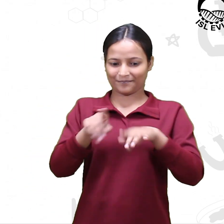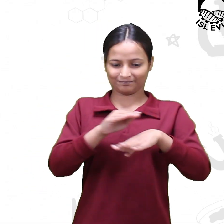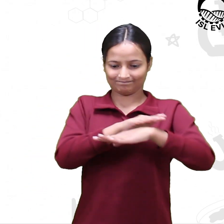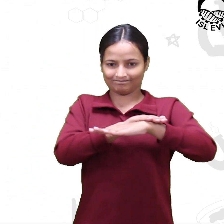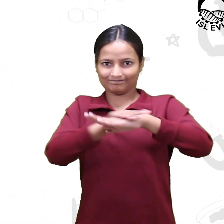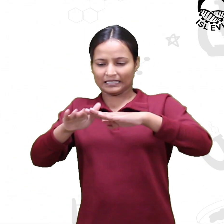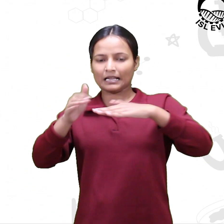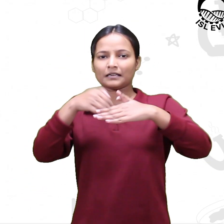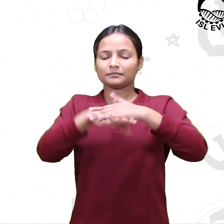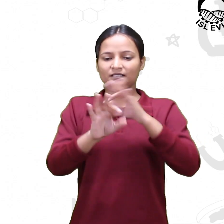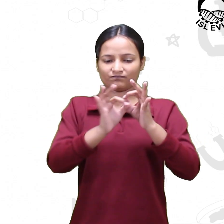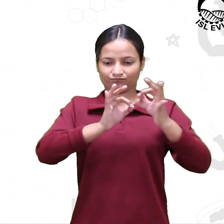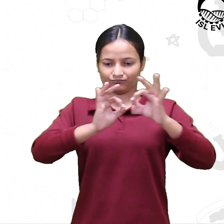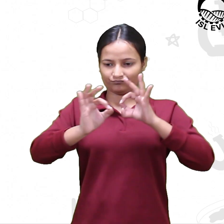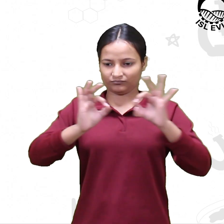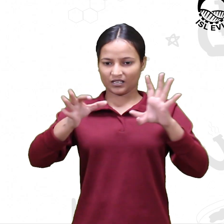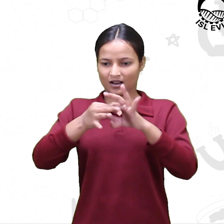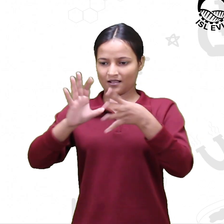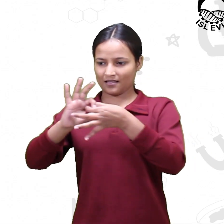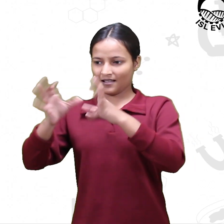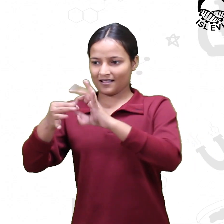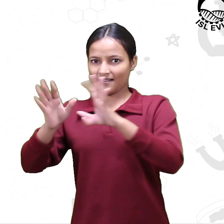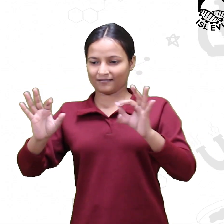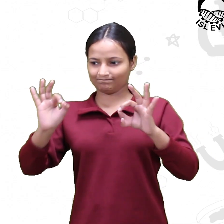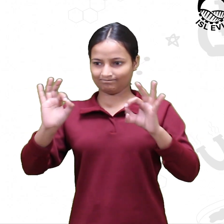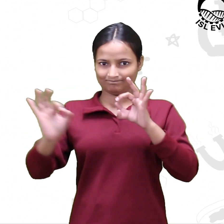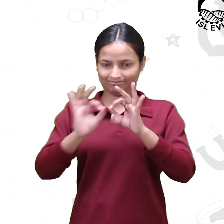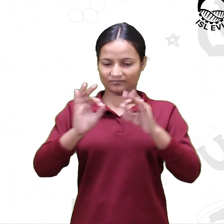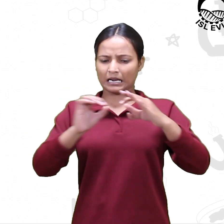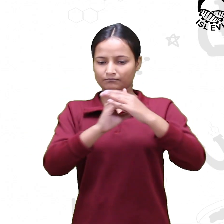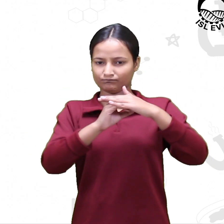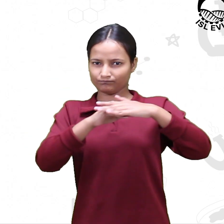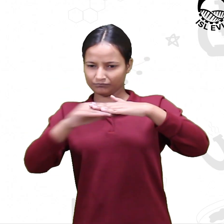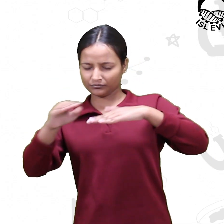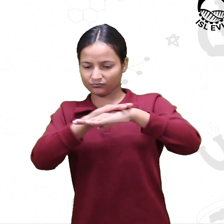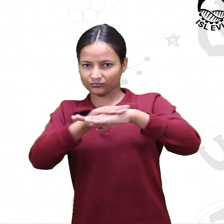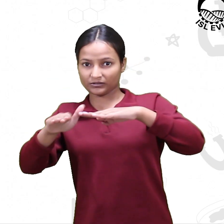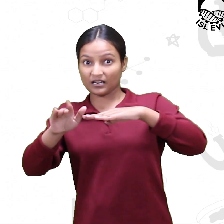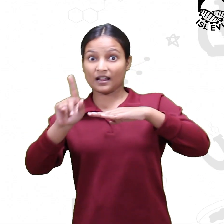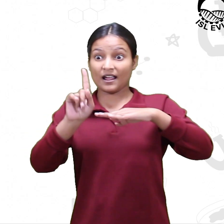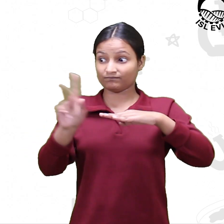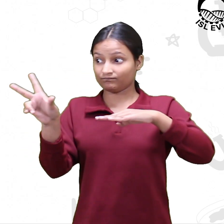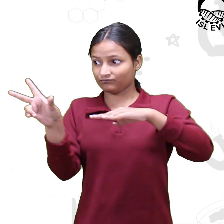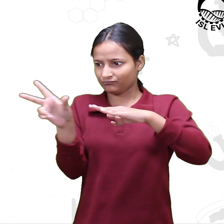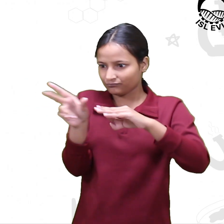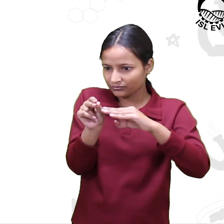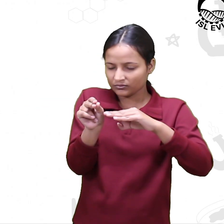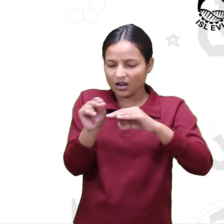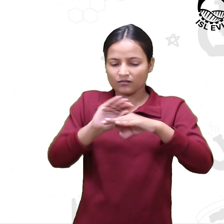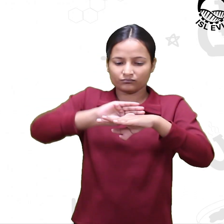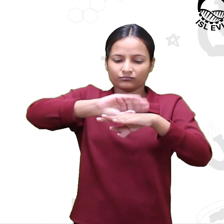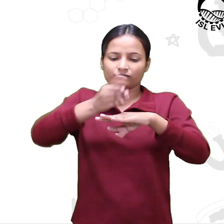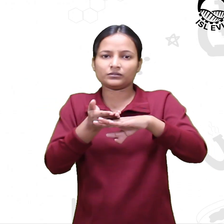But when the cells lose the molecular bridges which keep them flat, they cluster together like a released